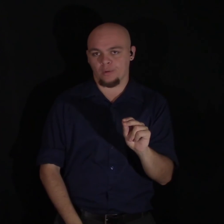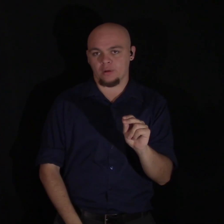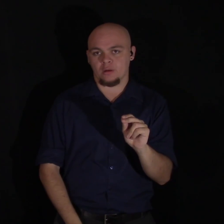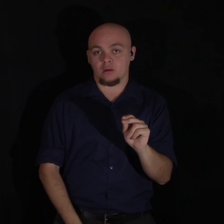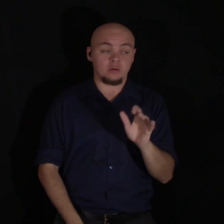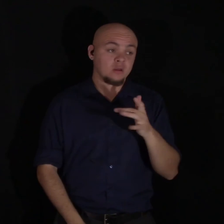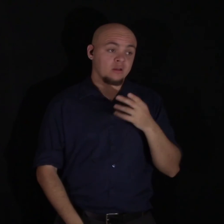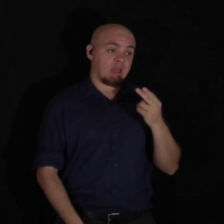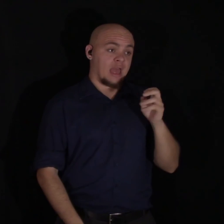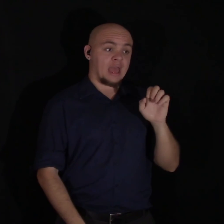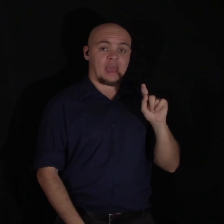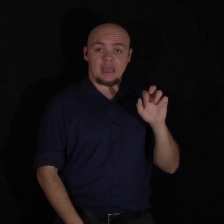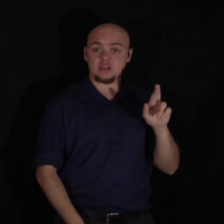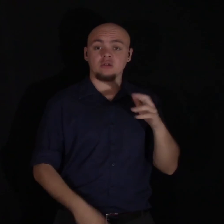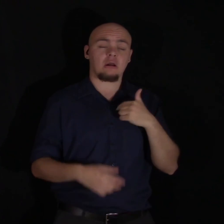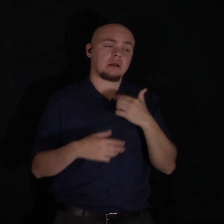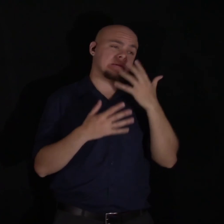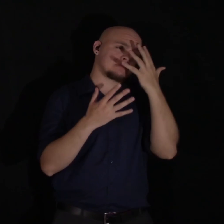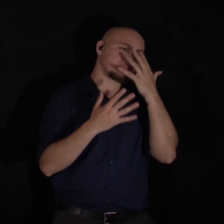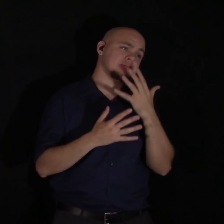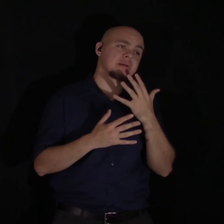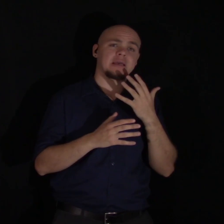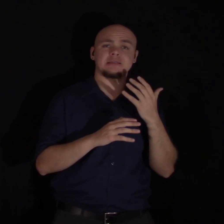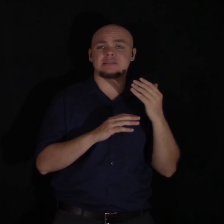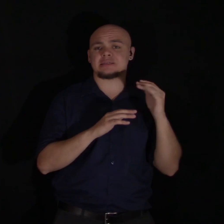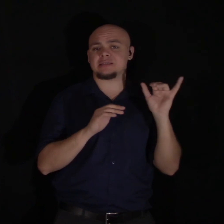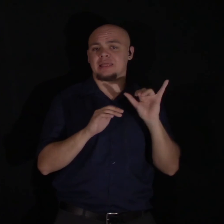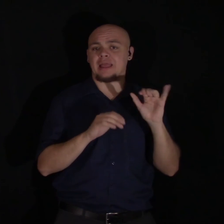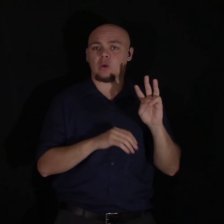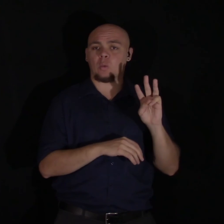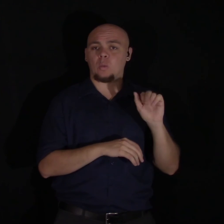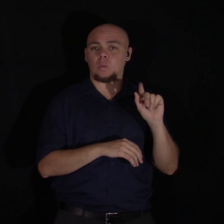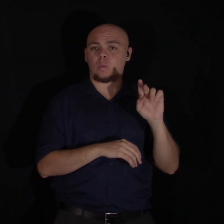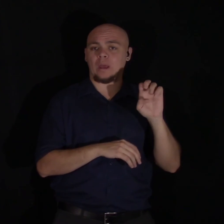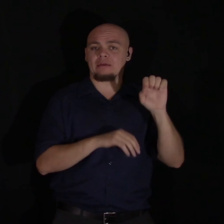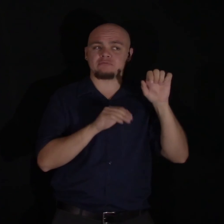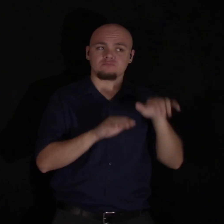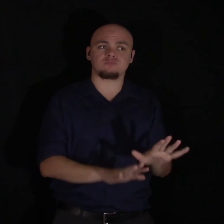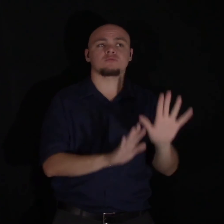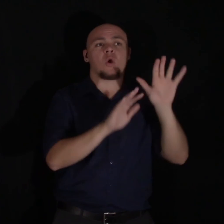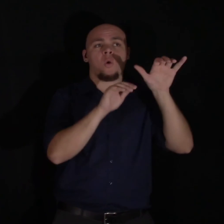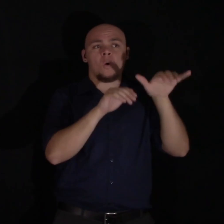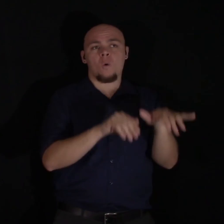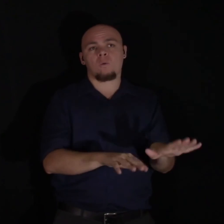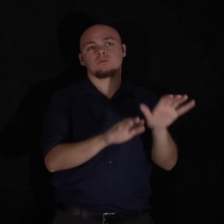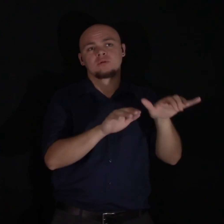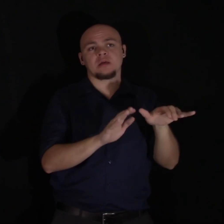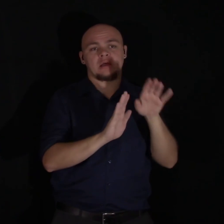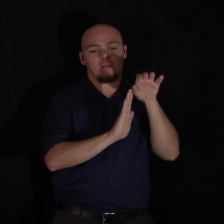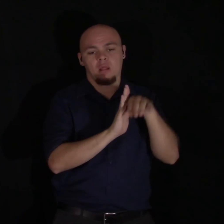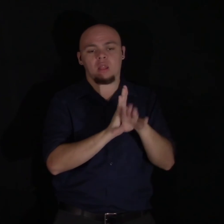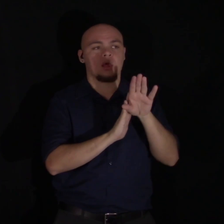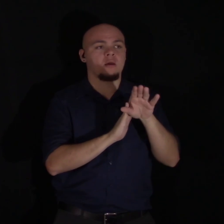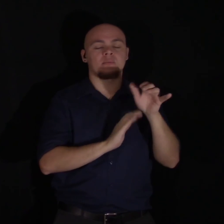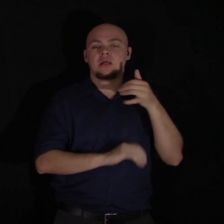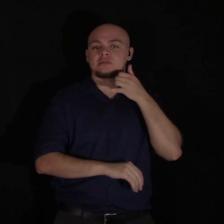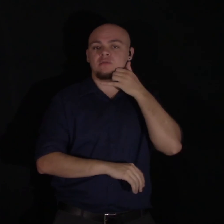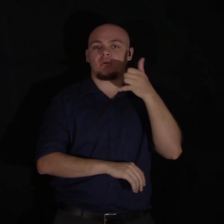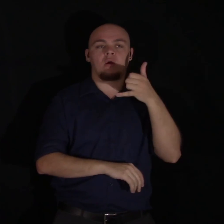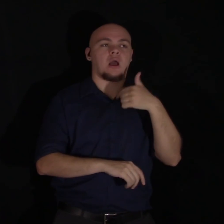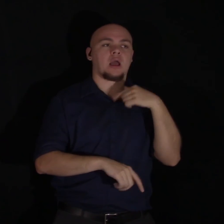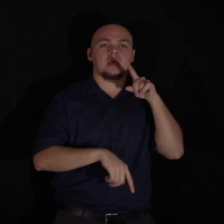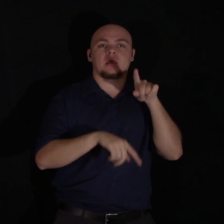for Hector, you know, it just comes in waves now. But it's the phone call I can't make that reminds me to